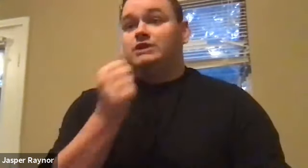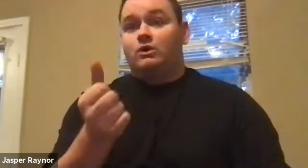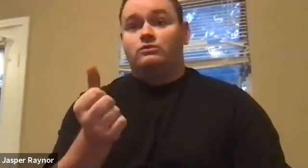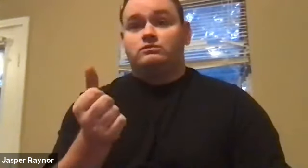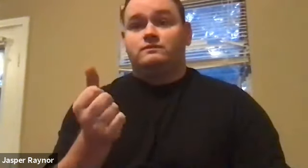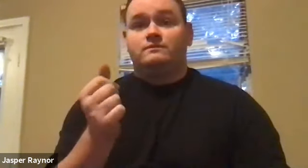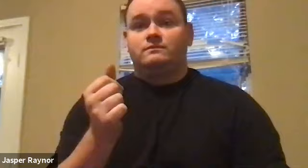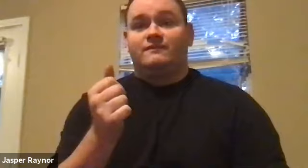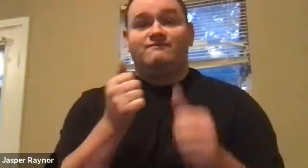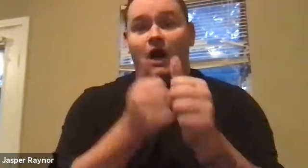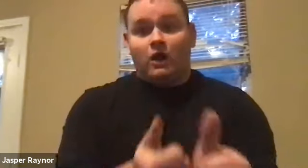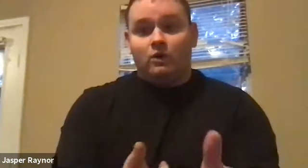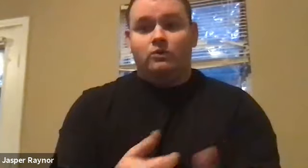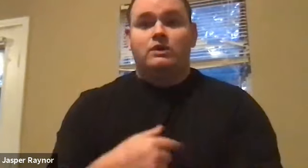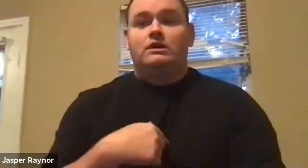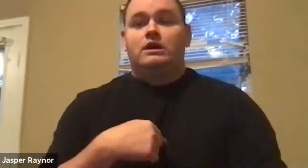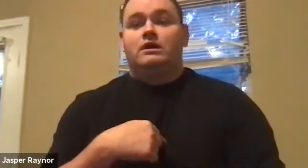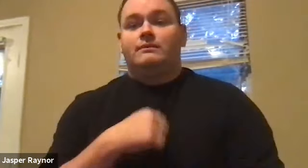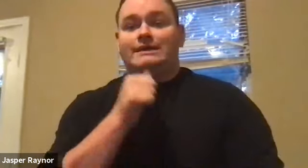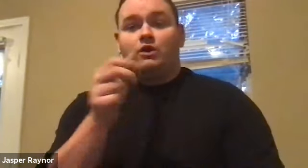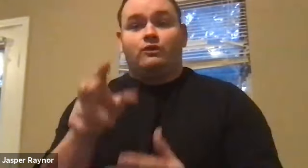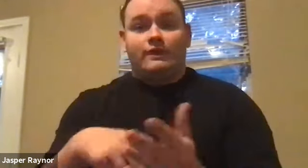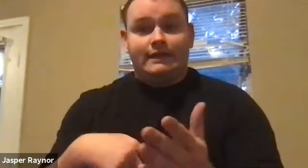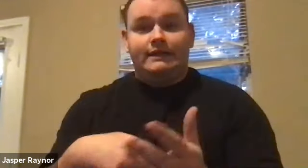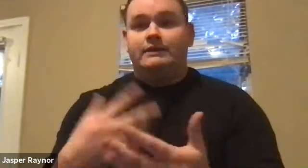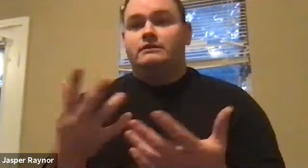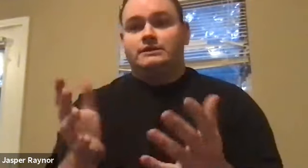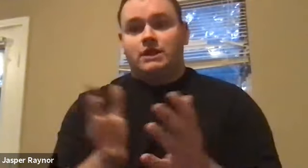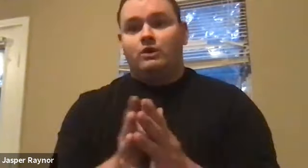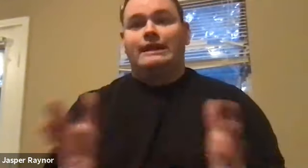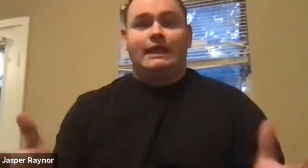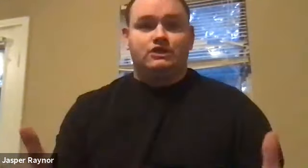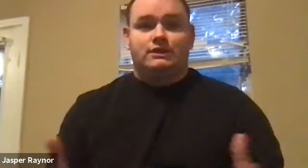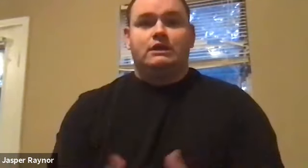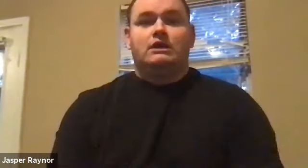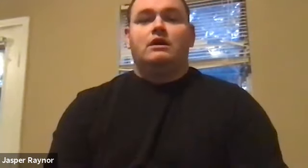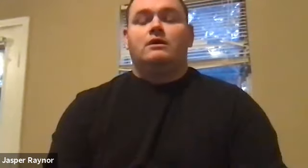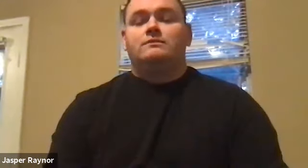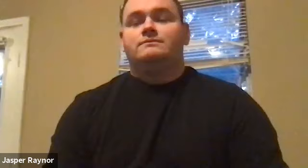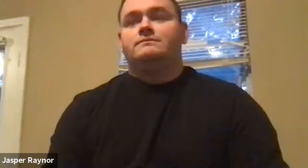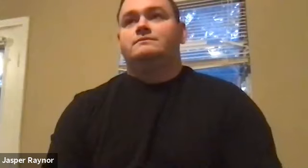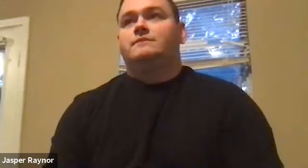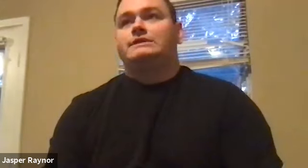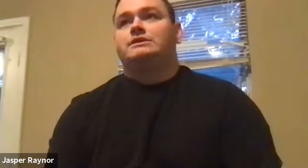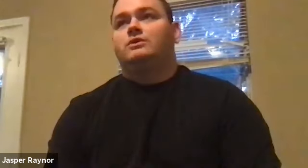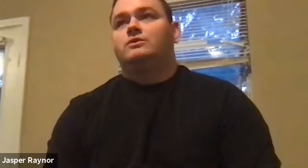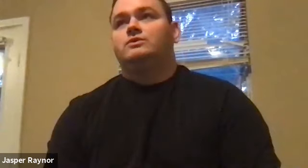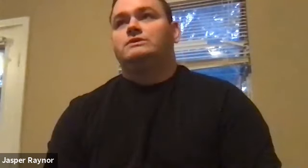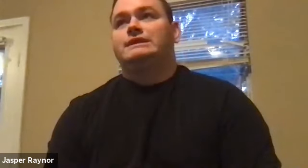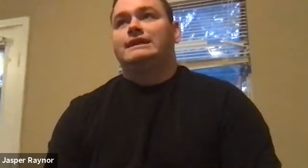don't follow. I don't read. It's all negation. And so you'll see it a